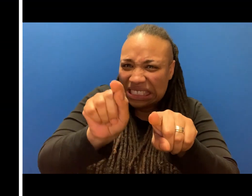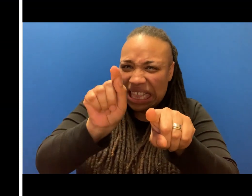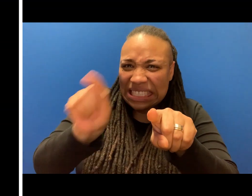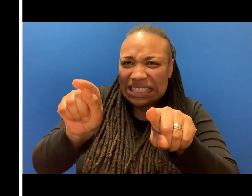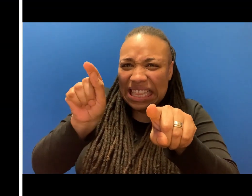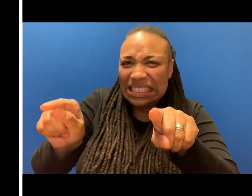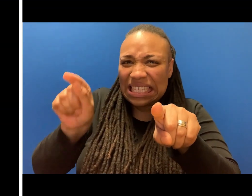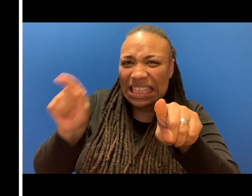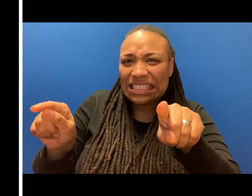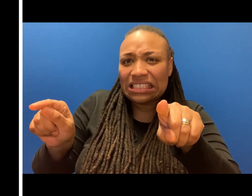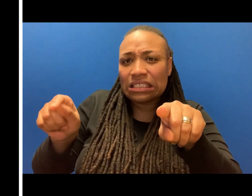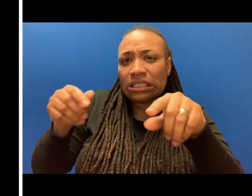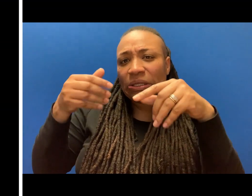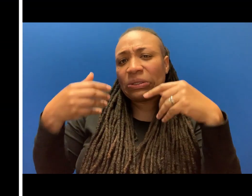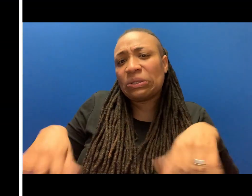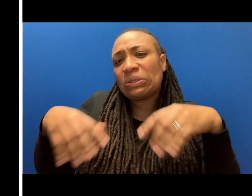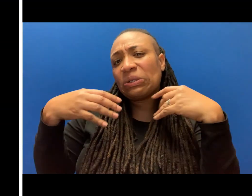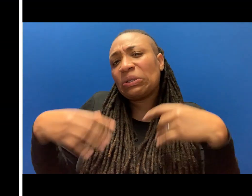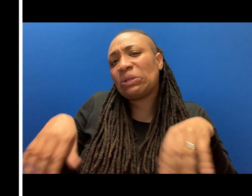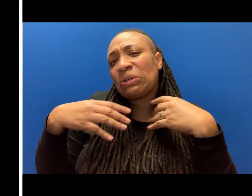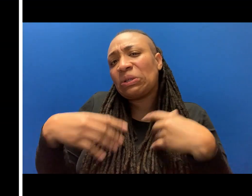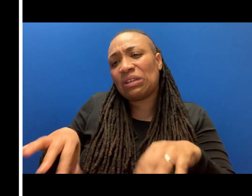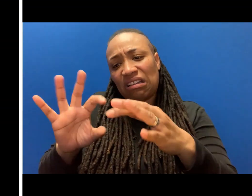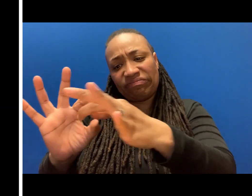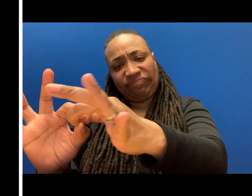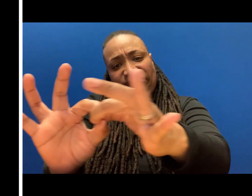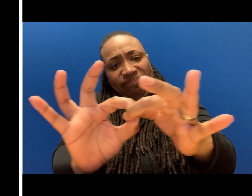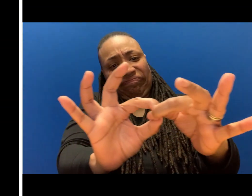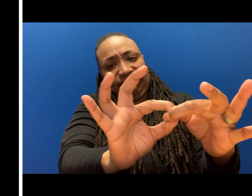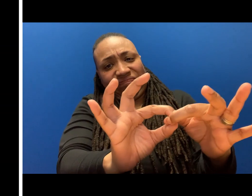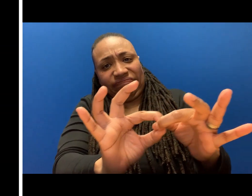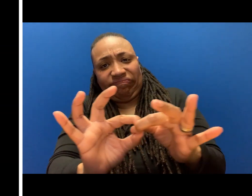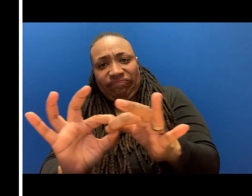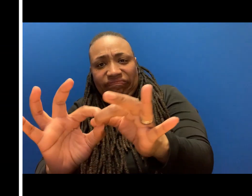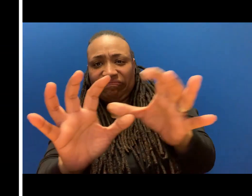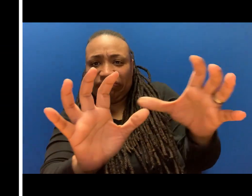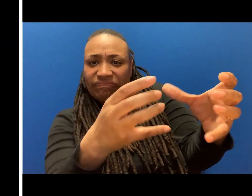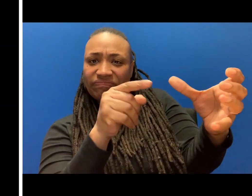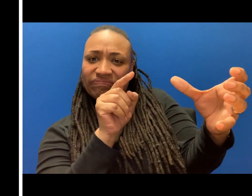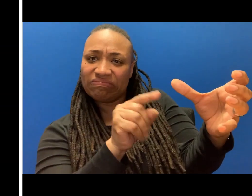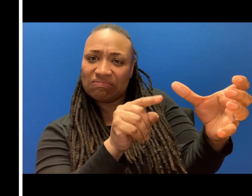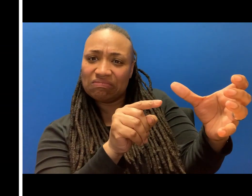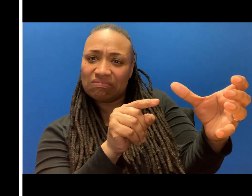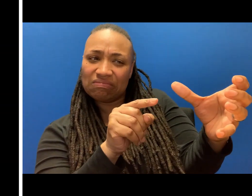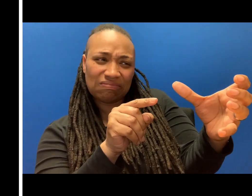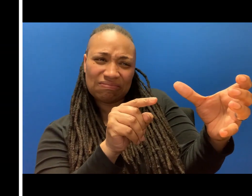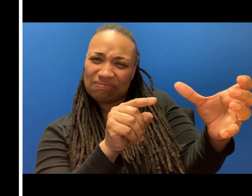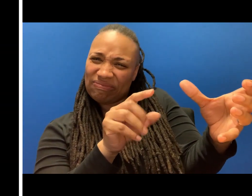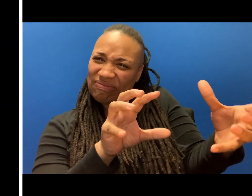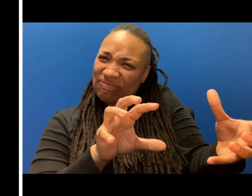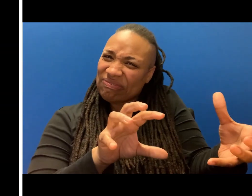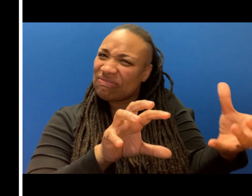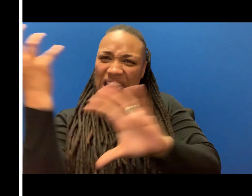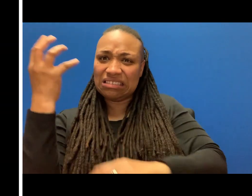And what in them is so bereft of connection that they've constructed the kind of